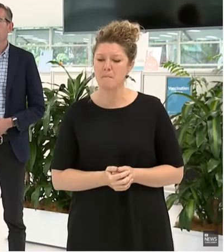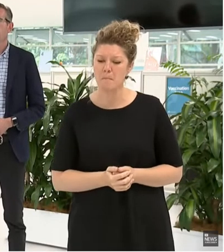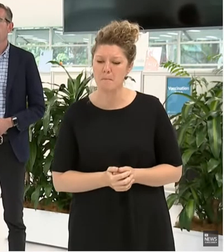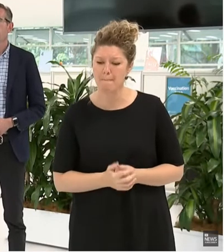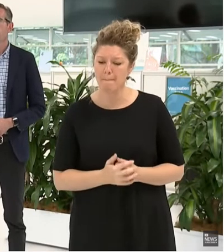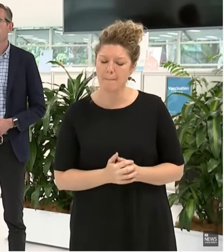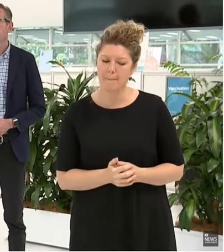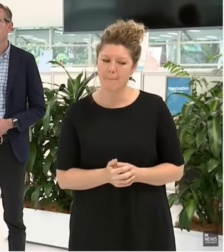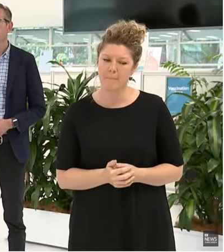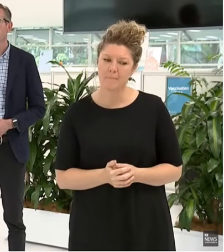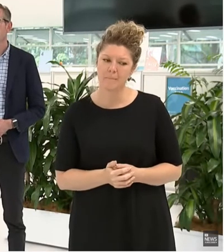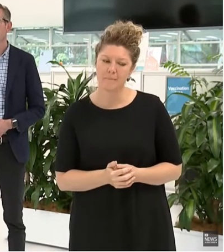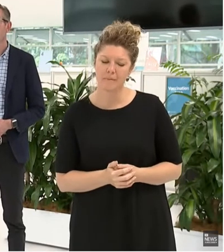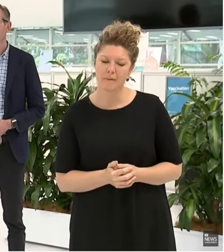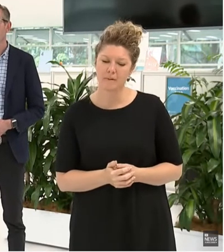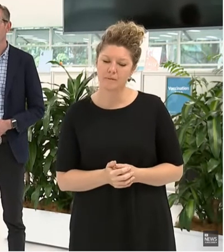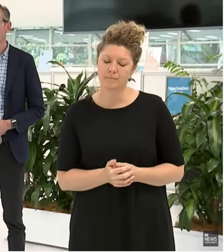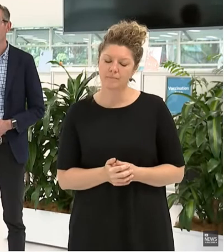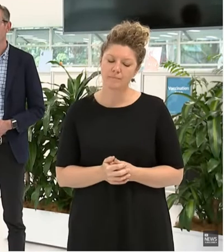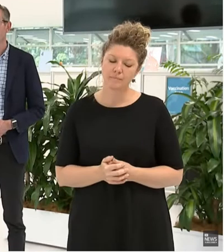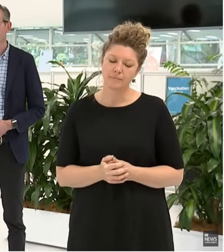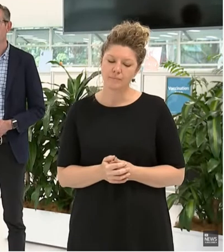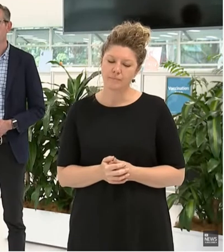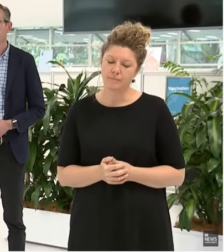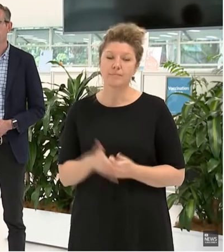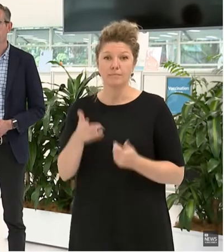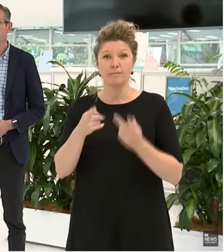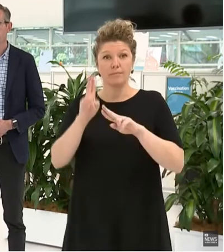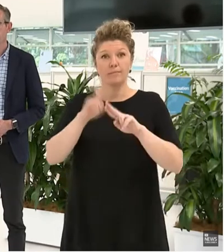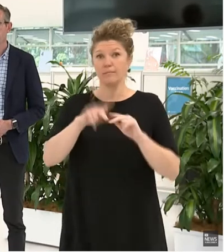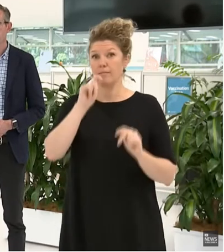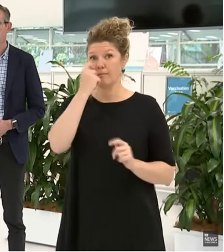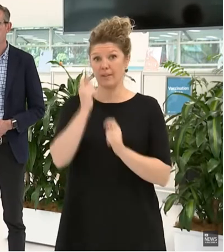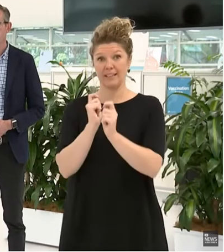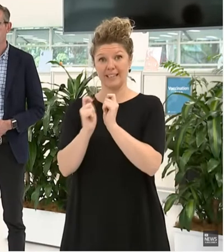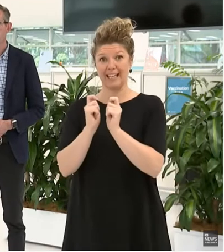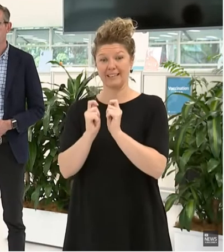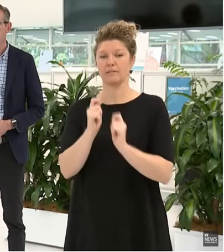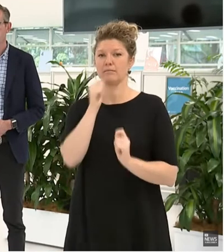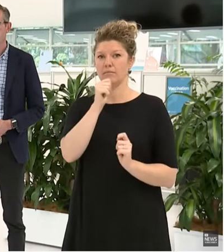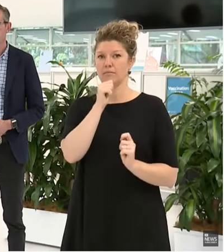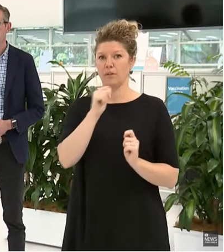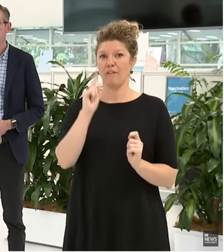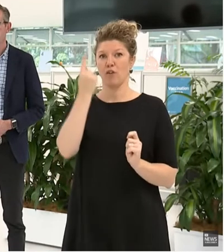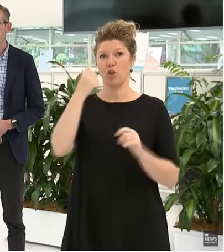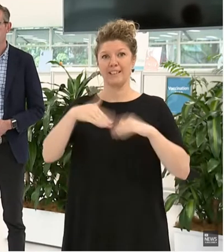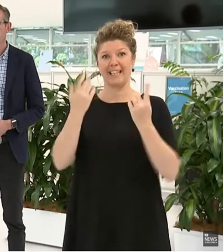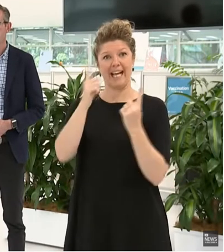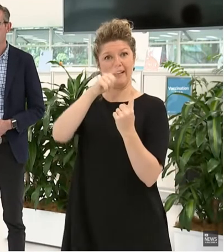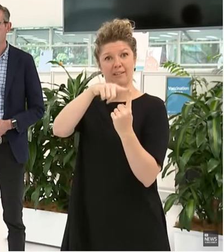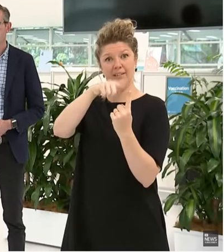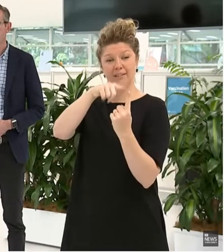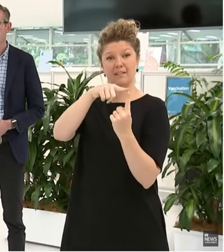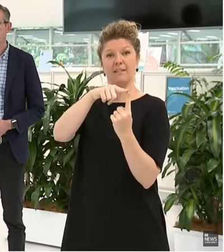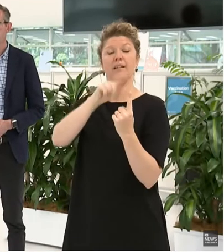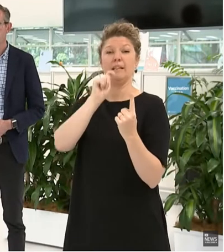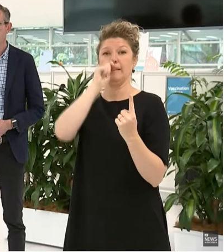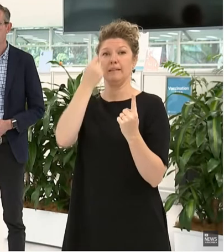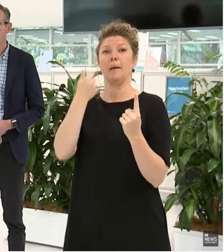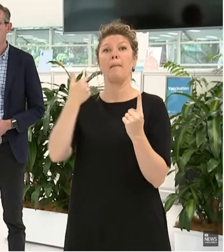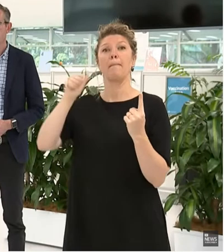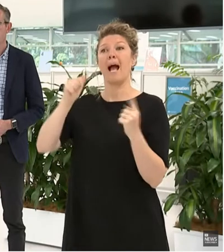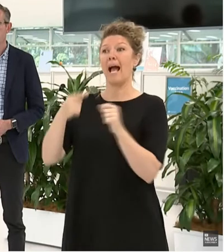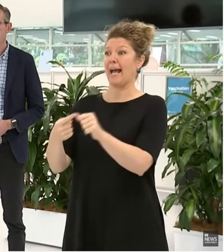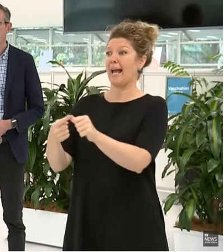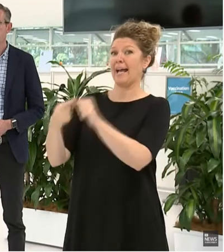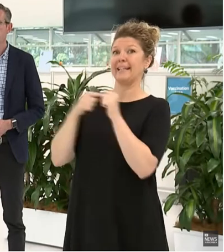is to a degree we know that if you have a PCR test on day one and when you're getting your